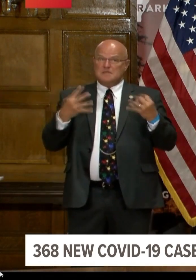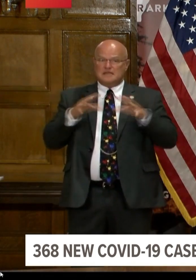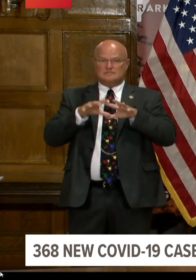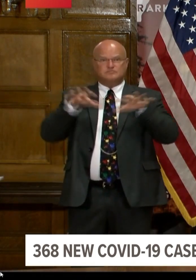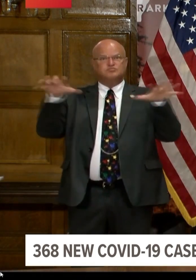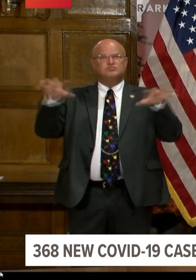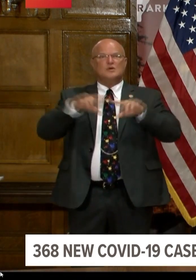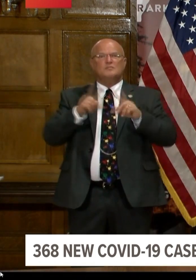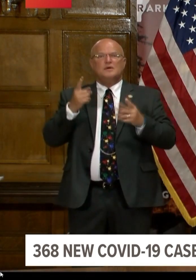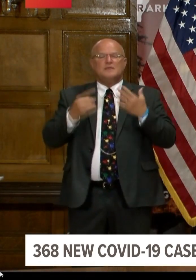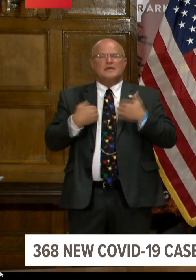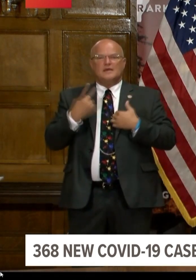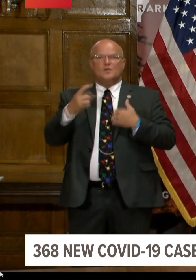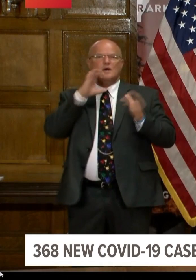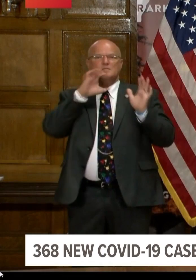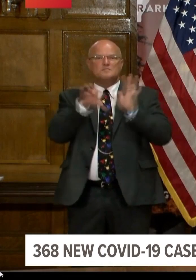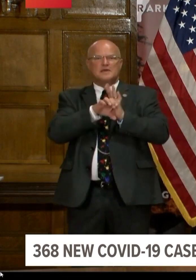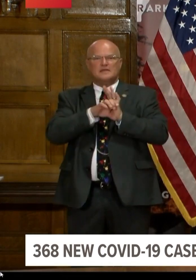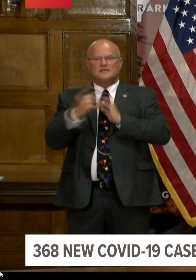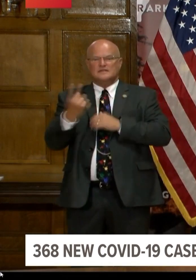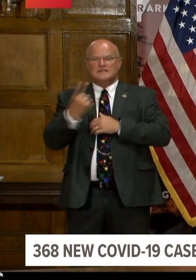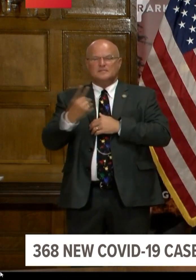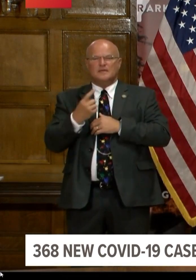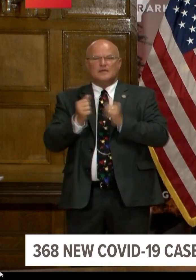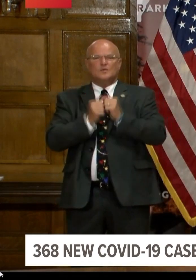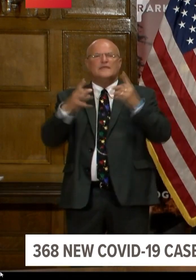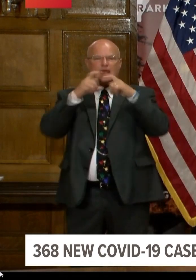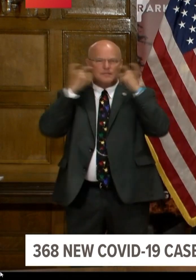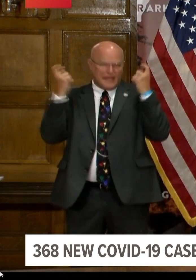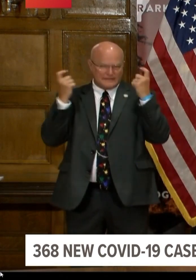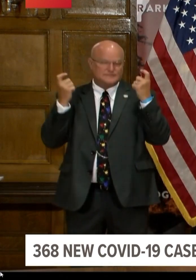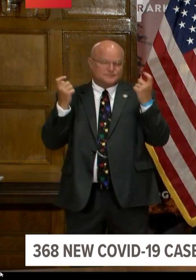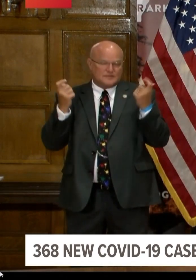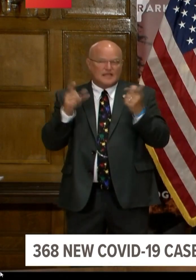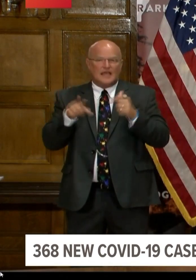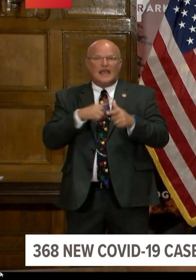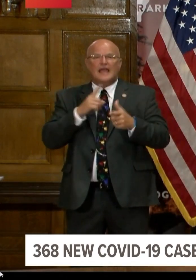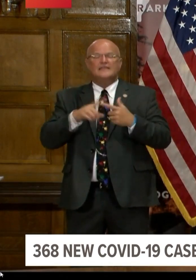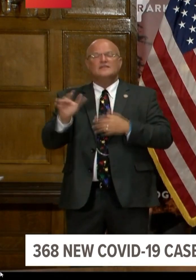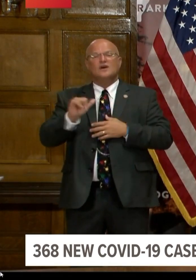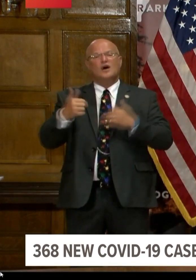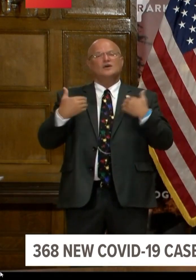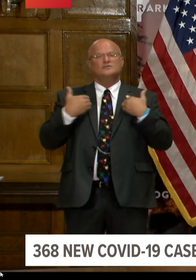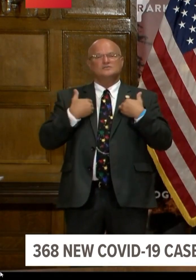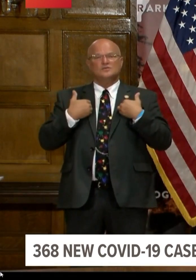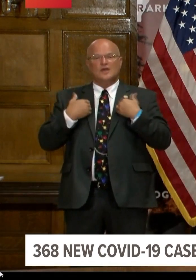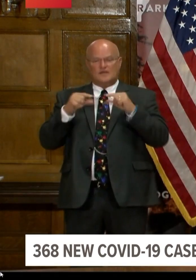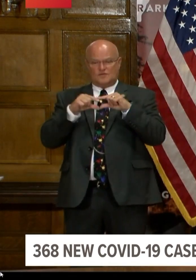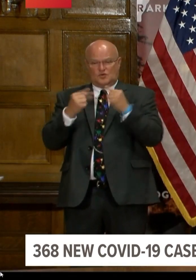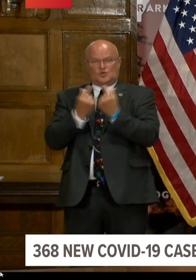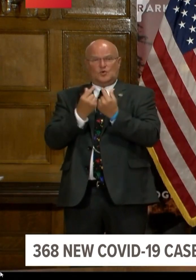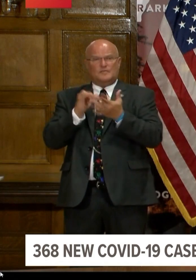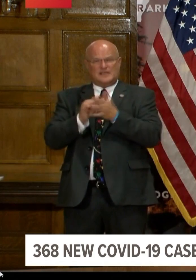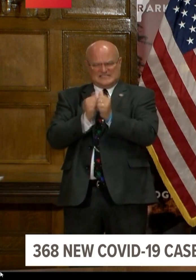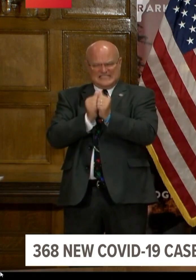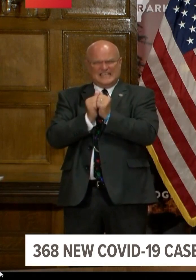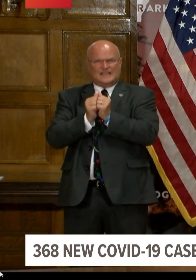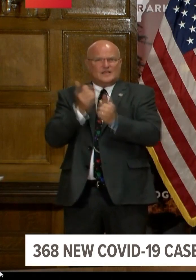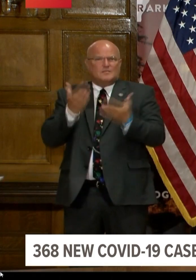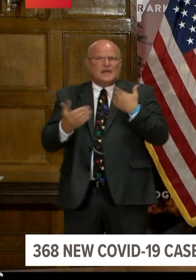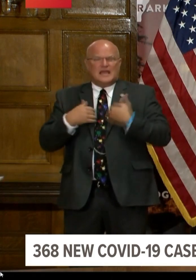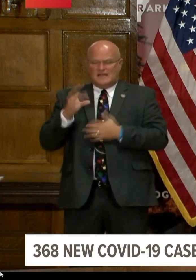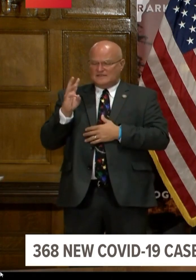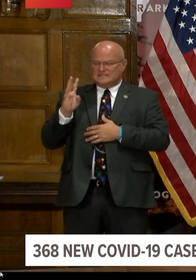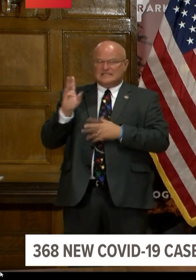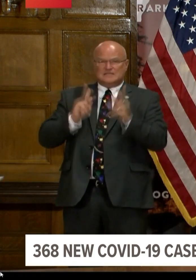you might have had a singular picture of someone without a mask. And then you also have groups that are together. You might have